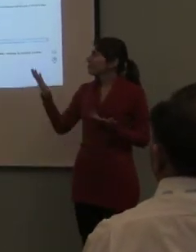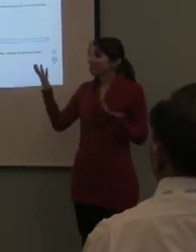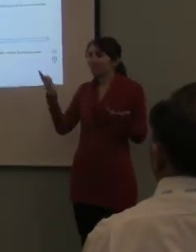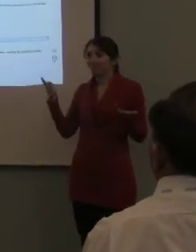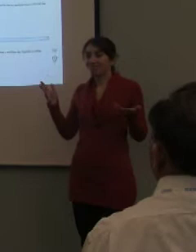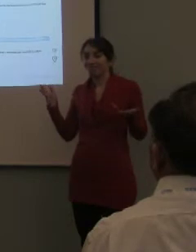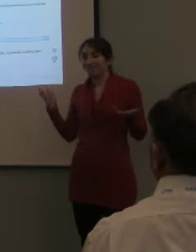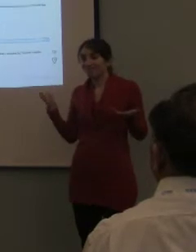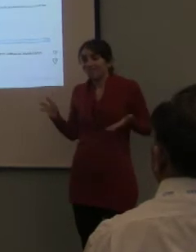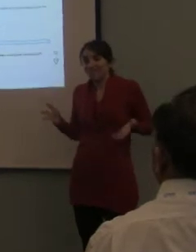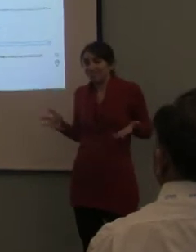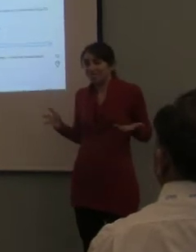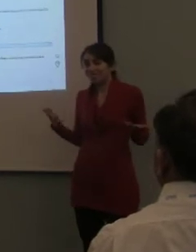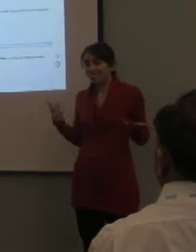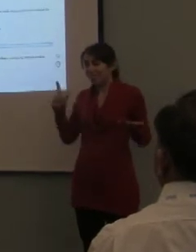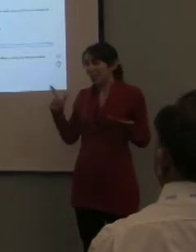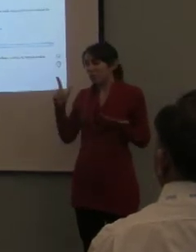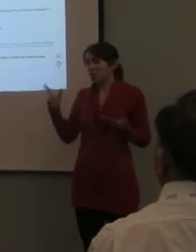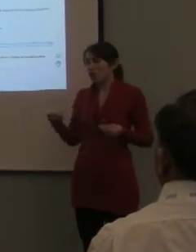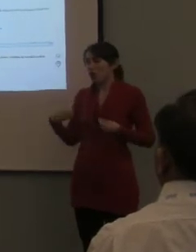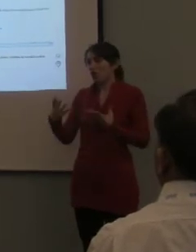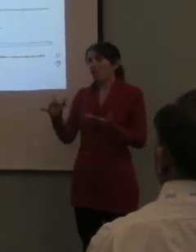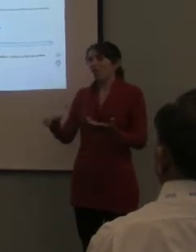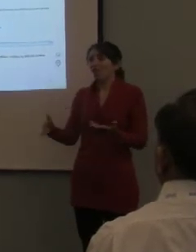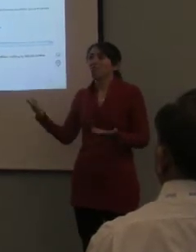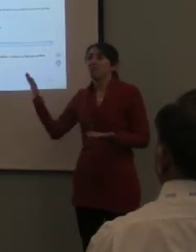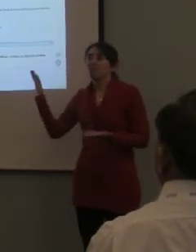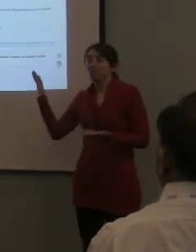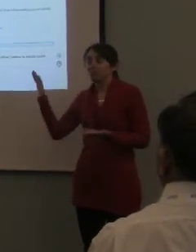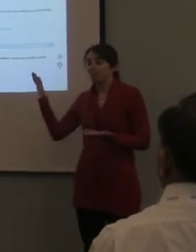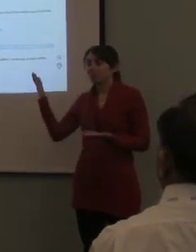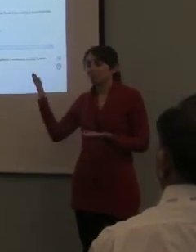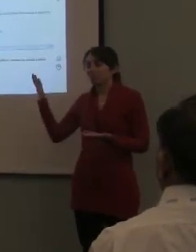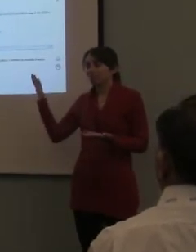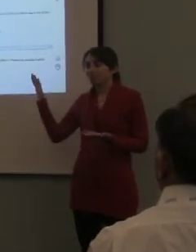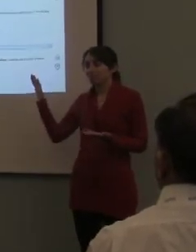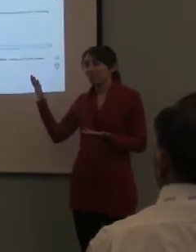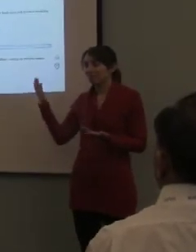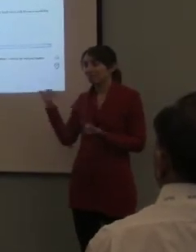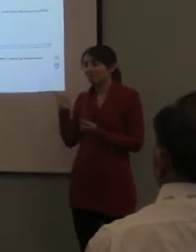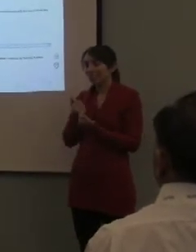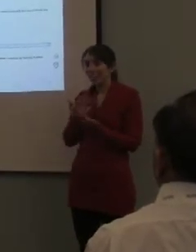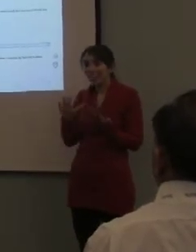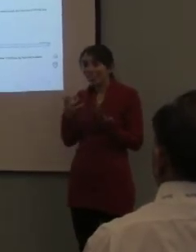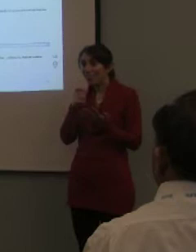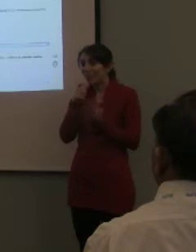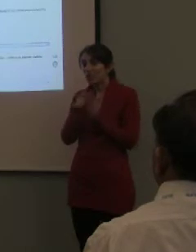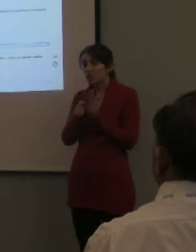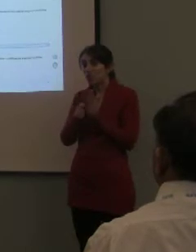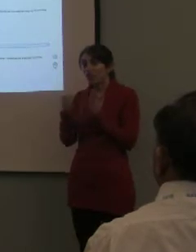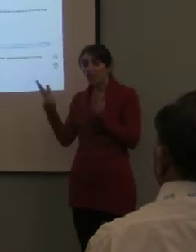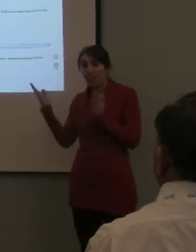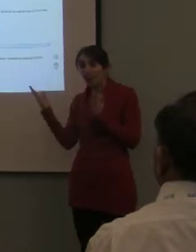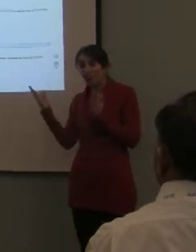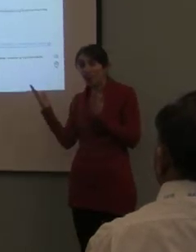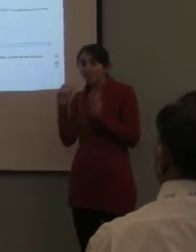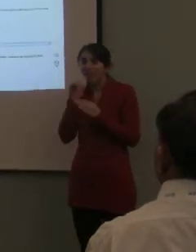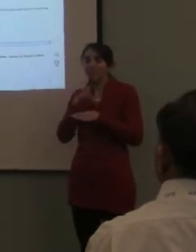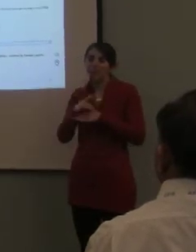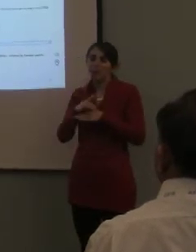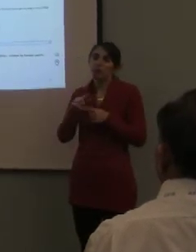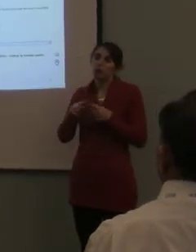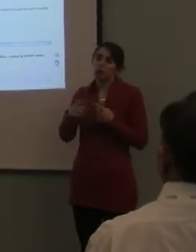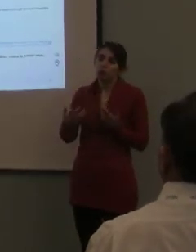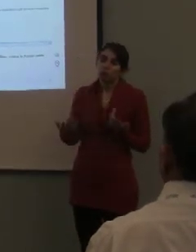this is the information in the library catalog. Anything that's not written here is not